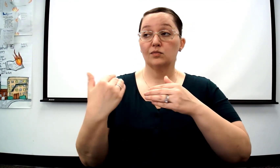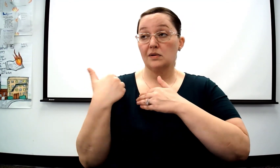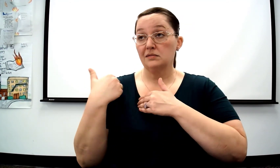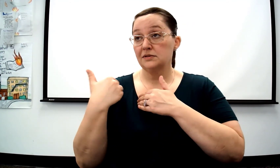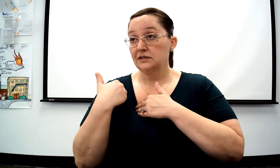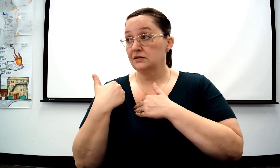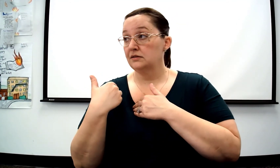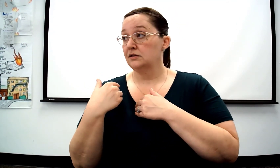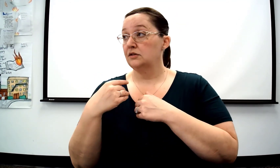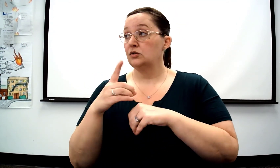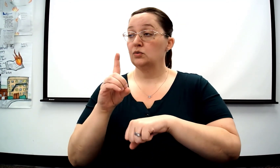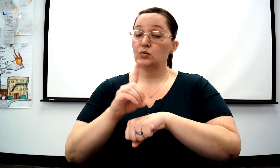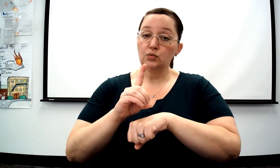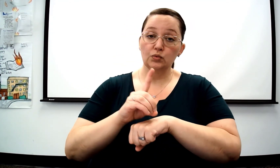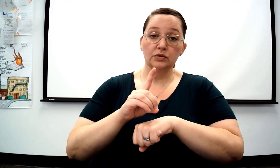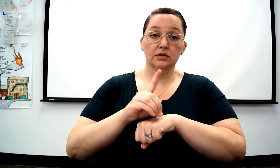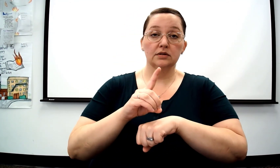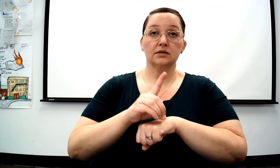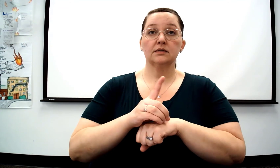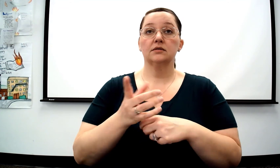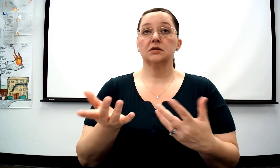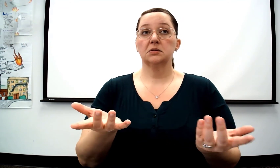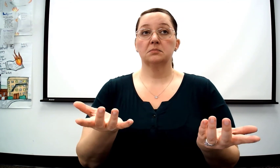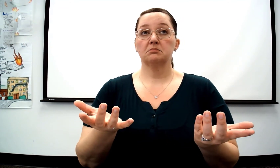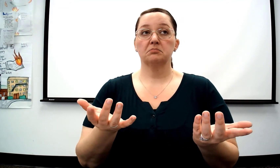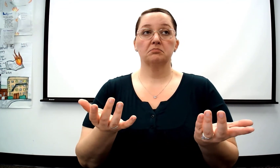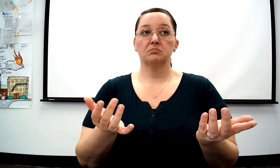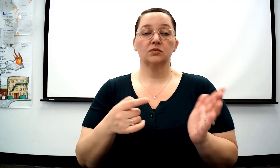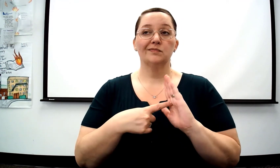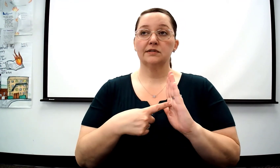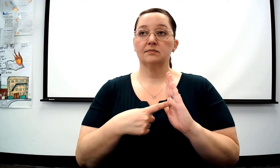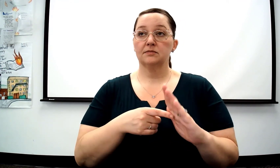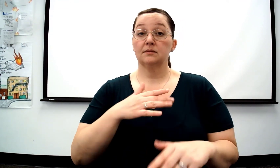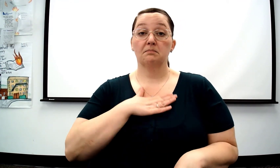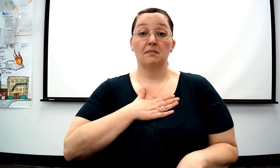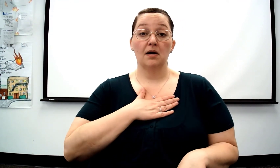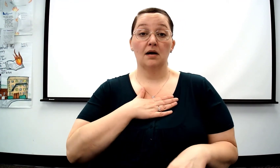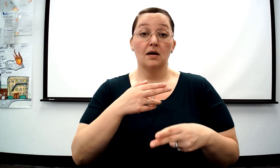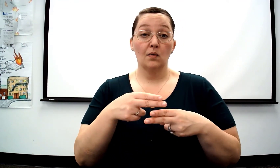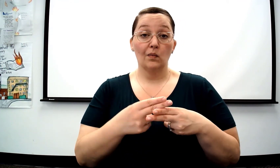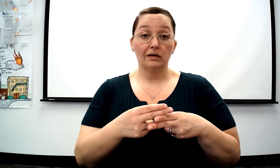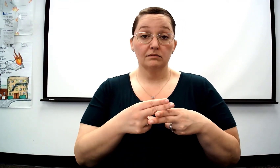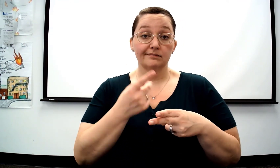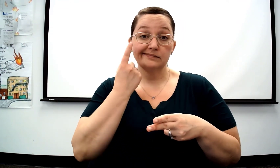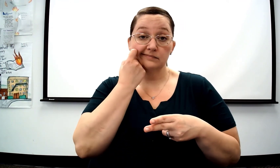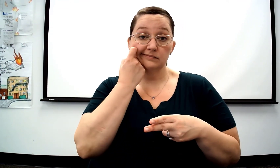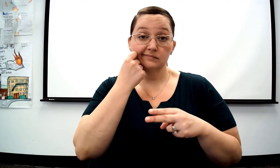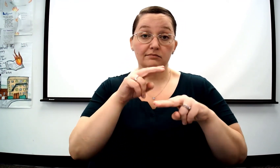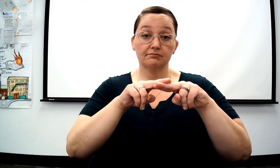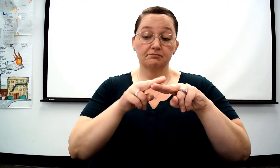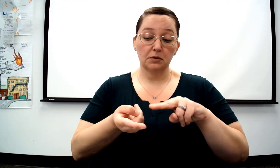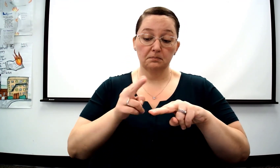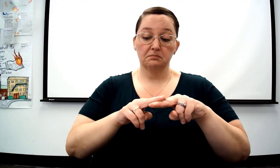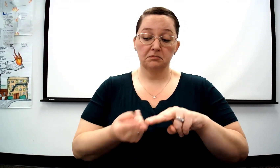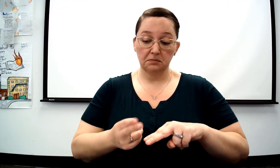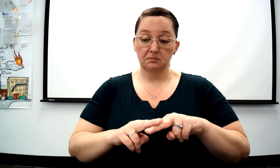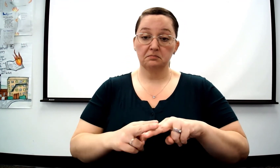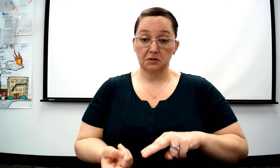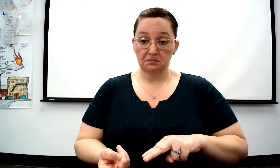This sign is used for numbers, responsibilities, duties, and so forth. So for example, my weight has recently been